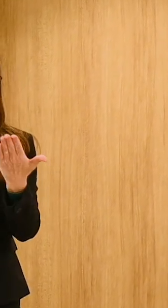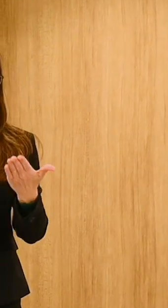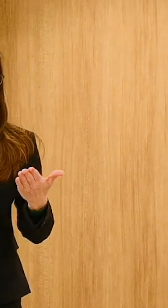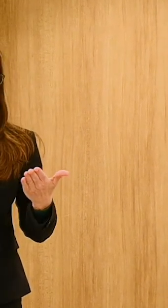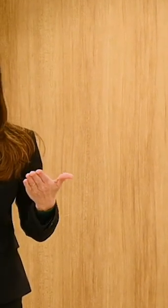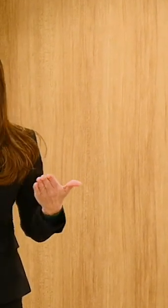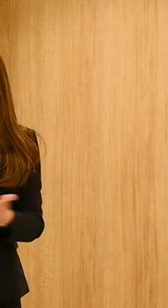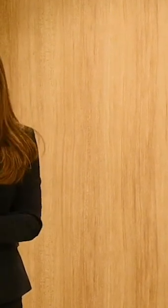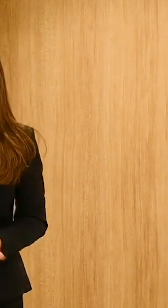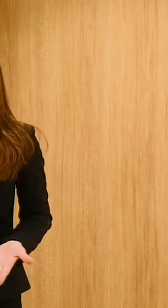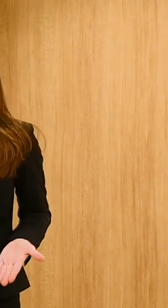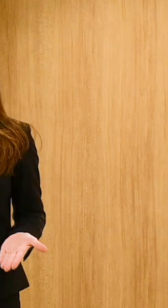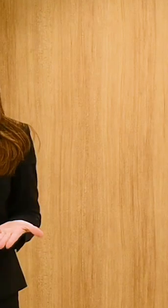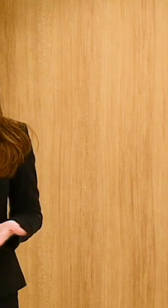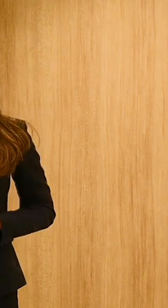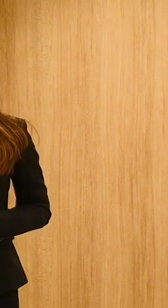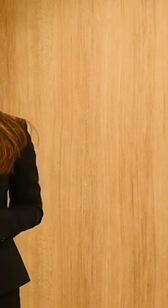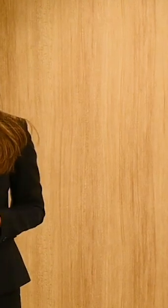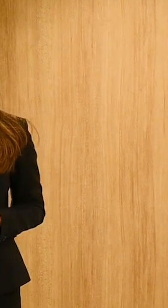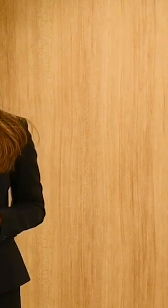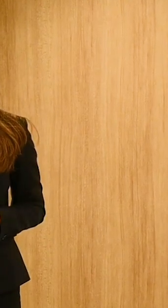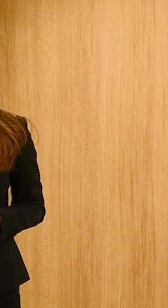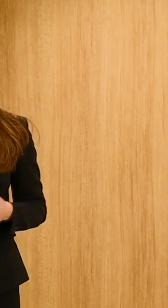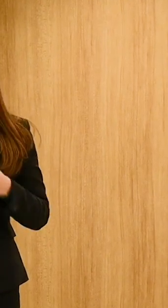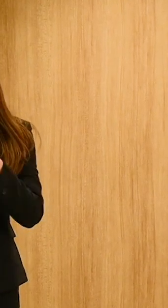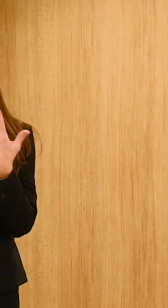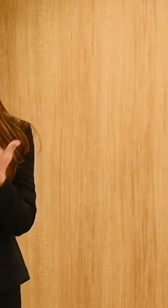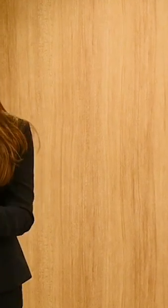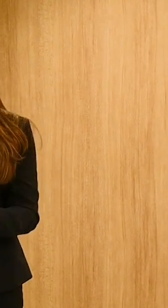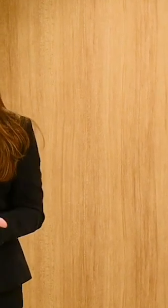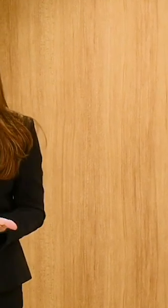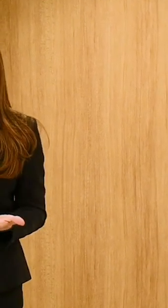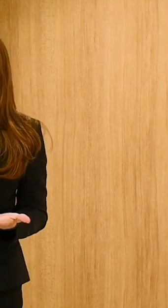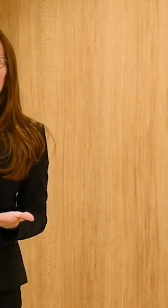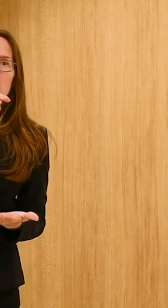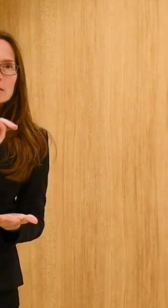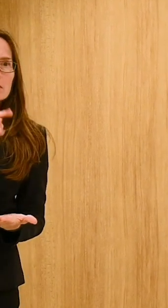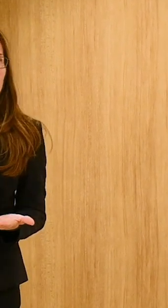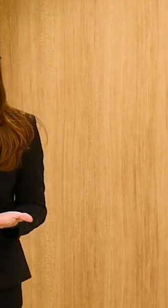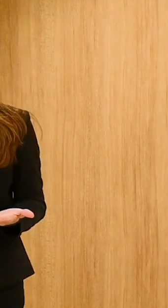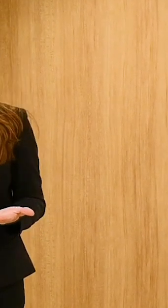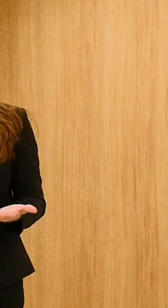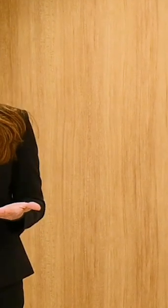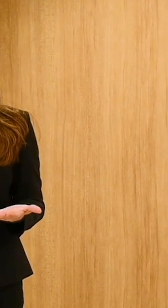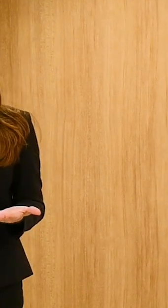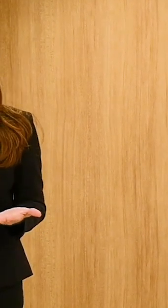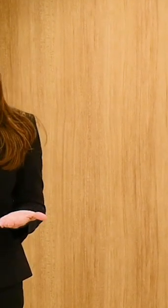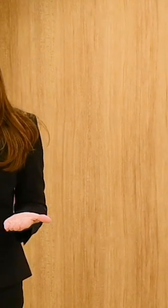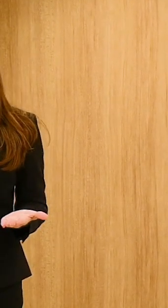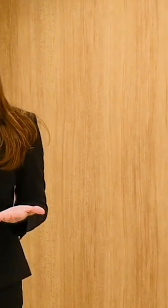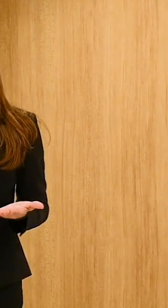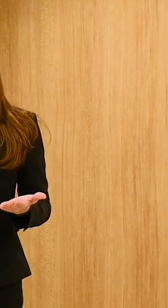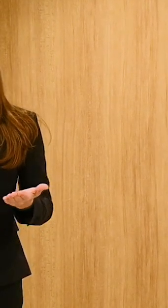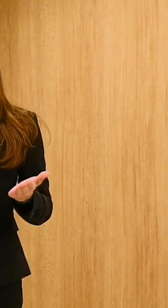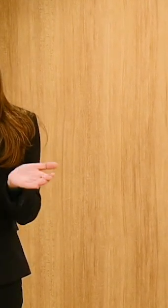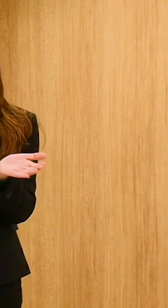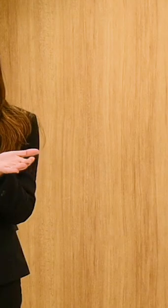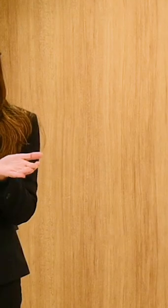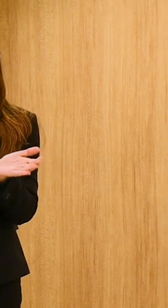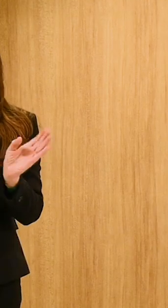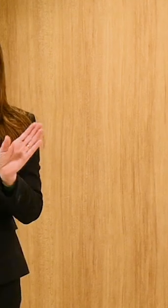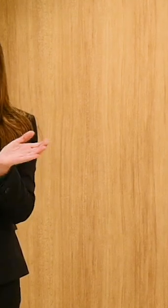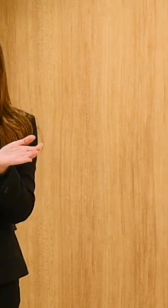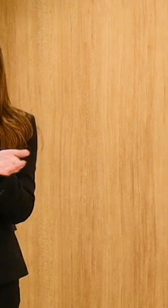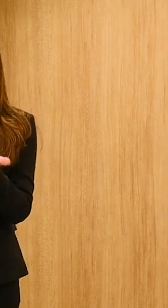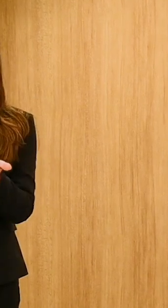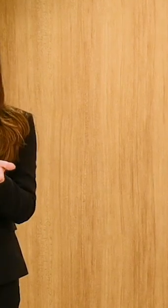success. A special thank you to Kristen Moore, our psychiatric nurse manager, who will lead the exceptional team